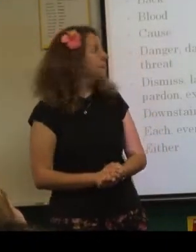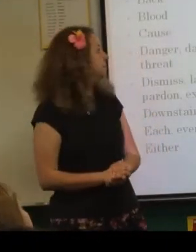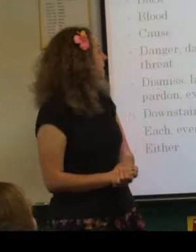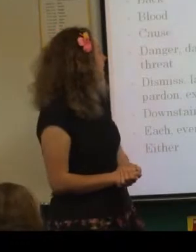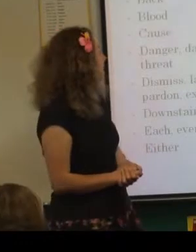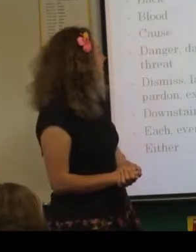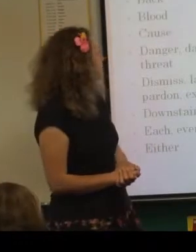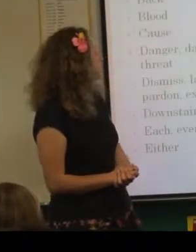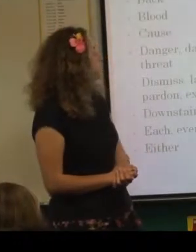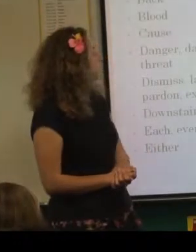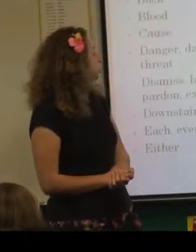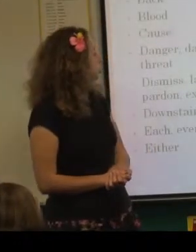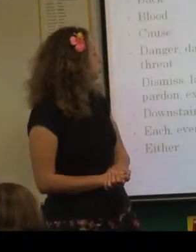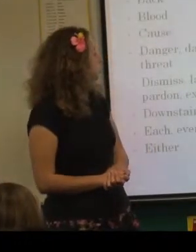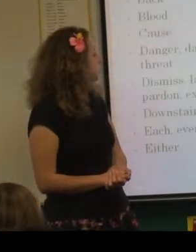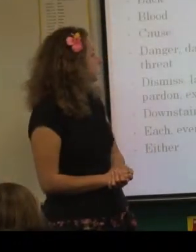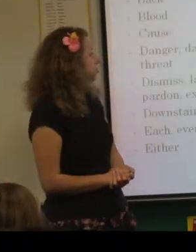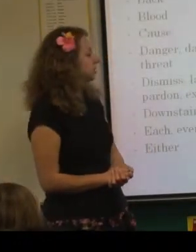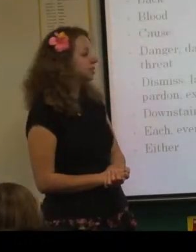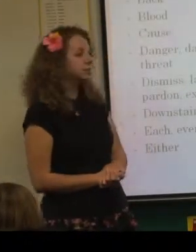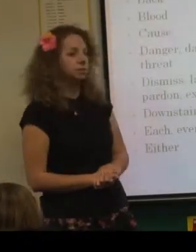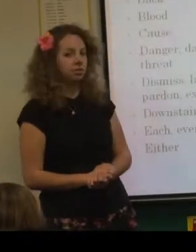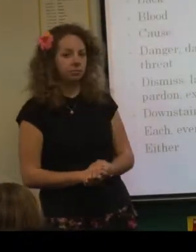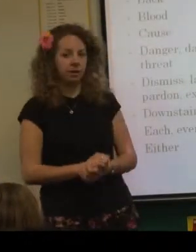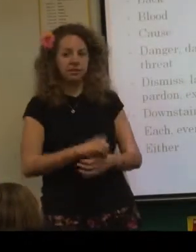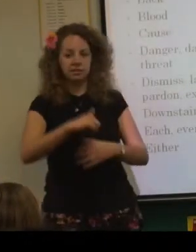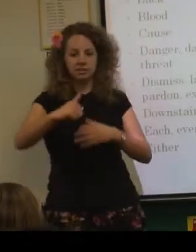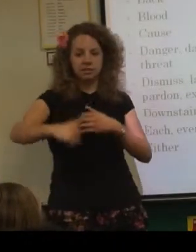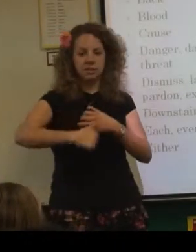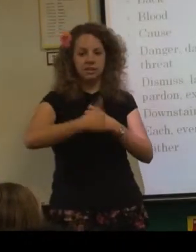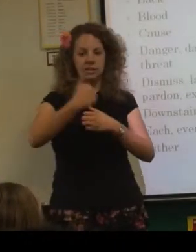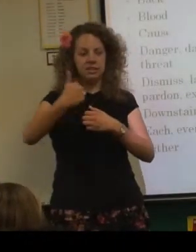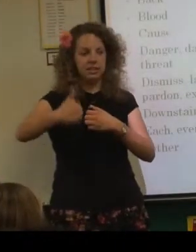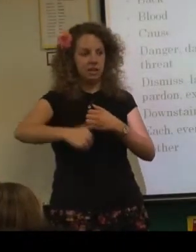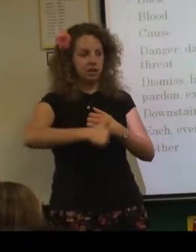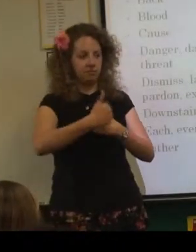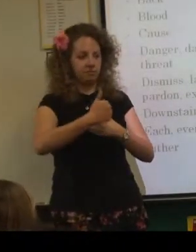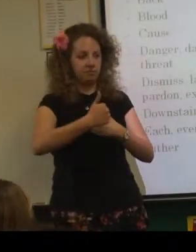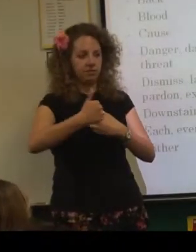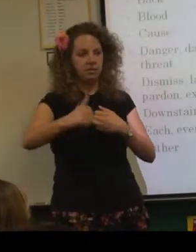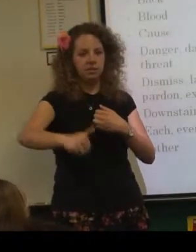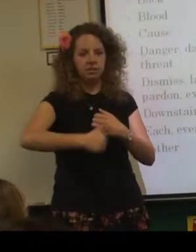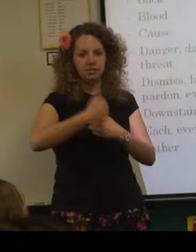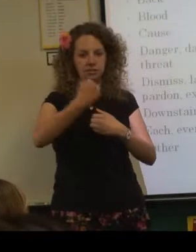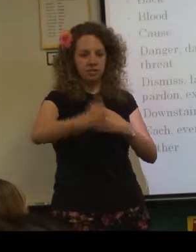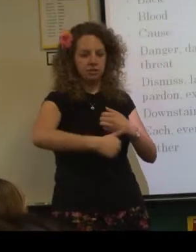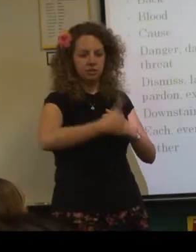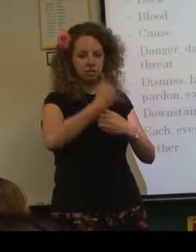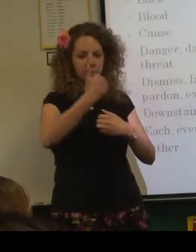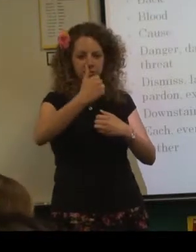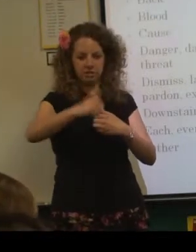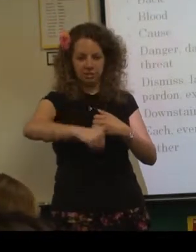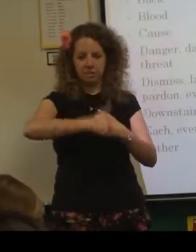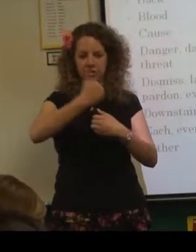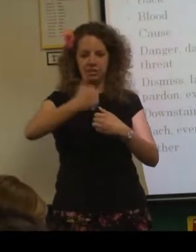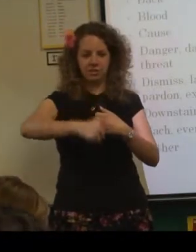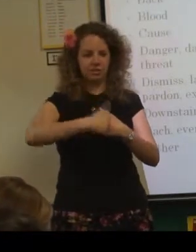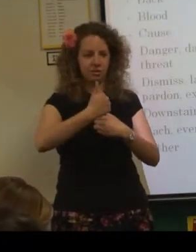then we have danger, dangerous, or threat is here. Danger, dangerous, or